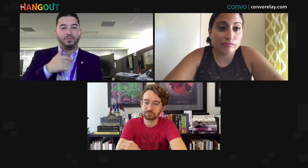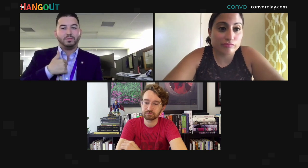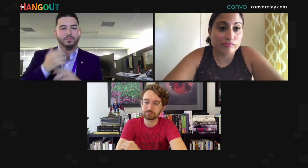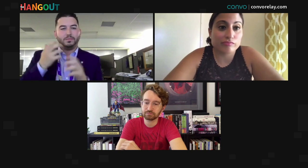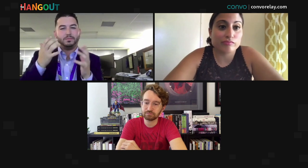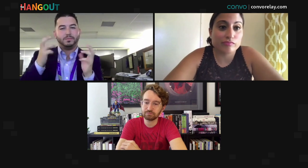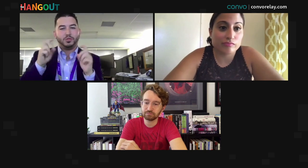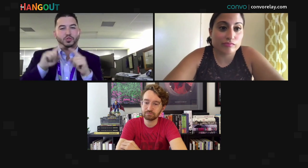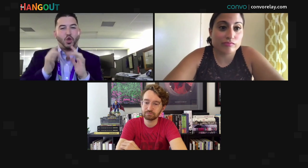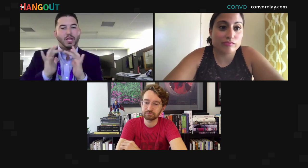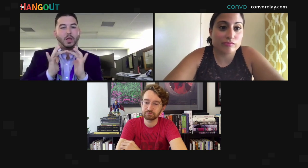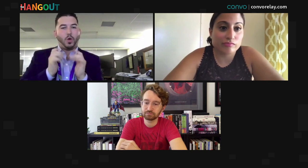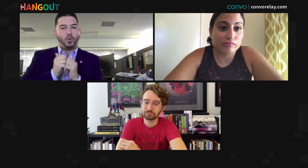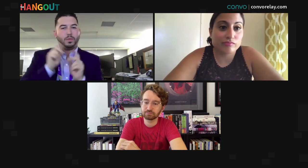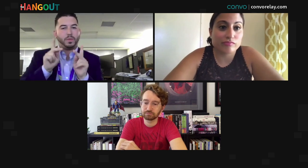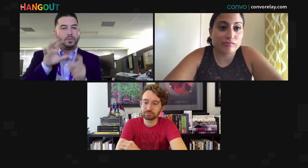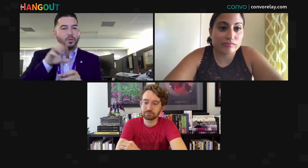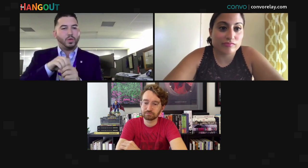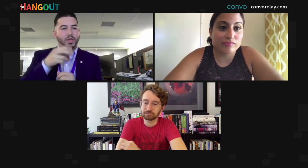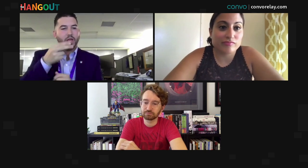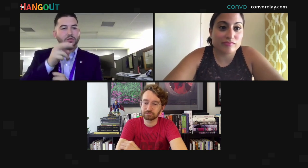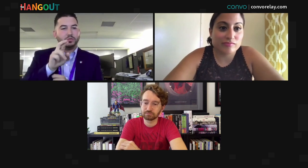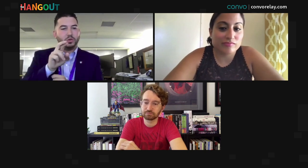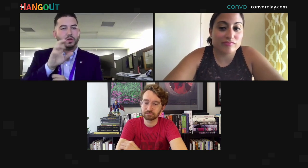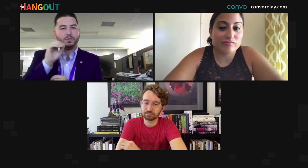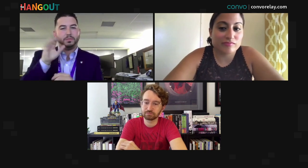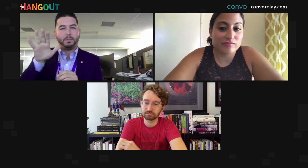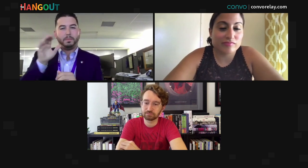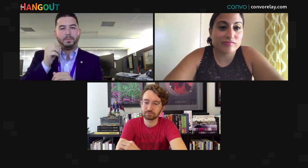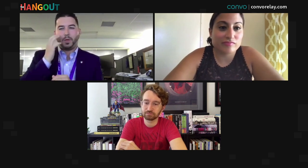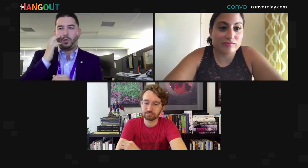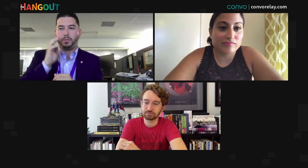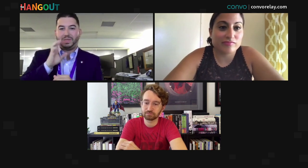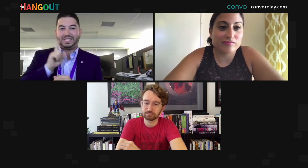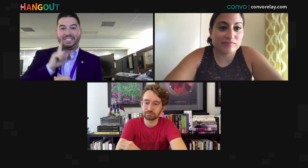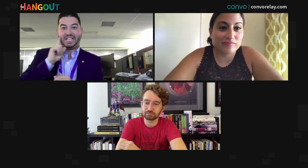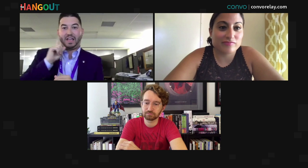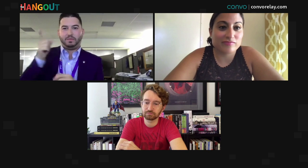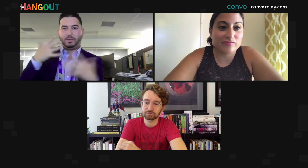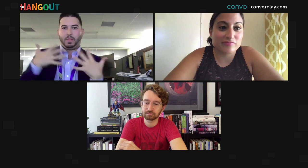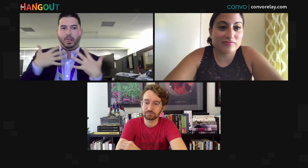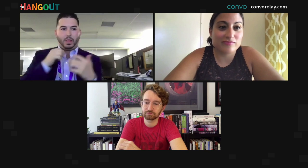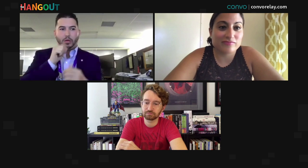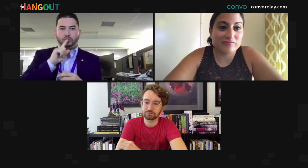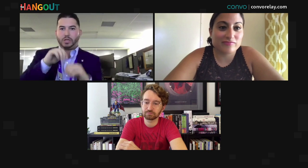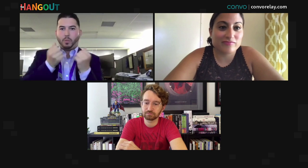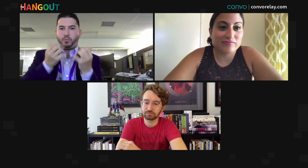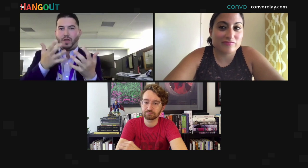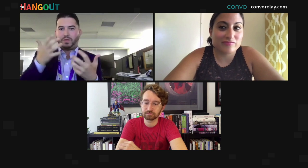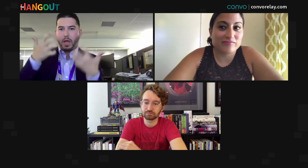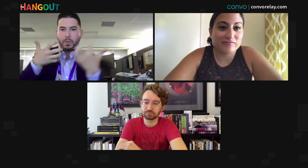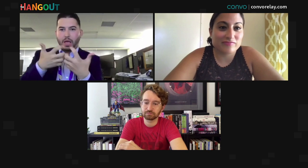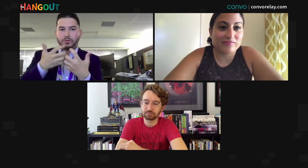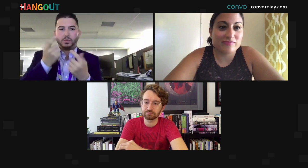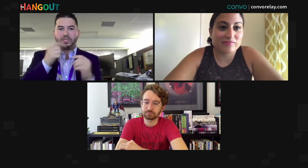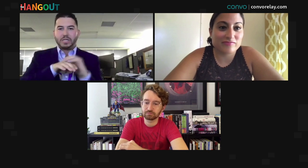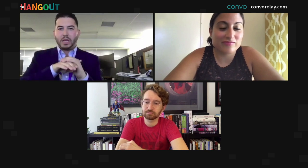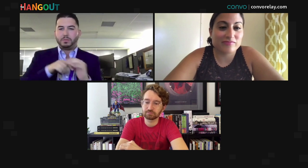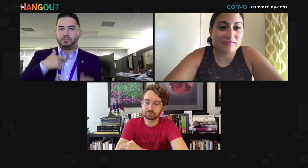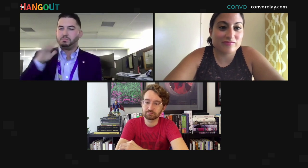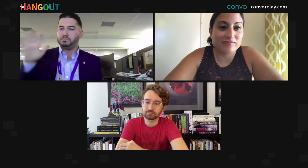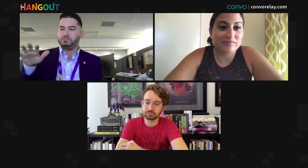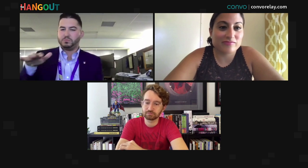seeing this and it was a challenge to overcome. So I networked with individuals in HR